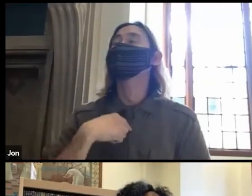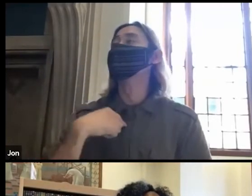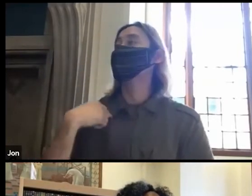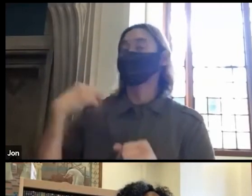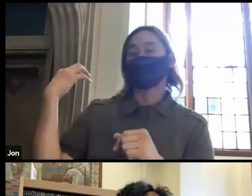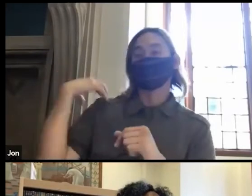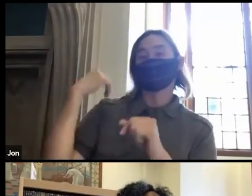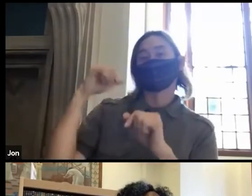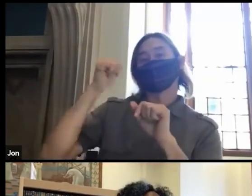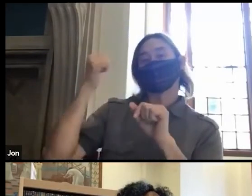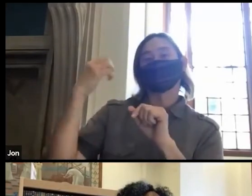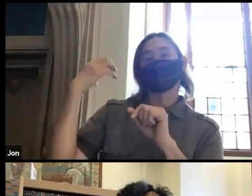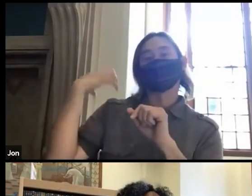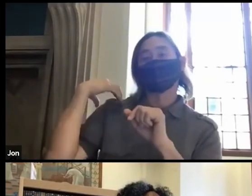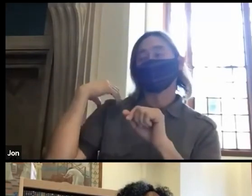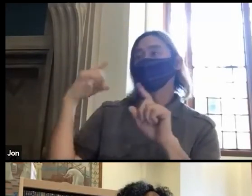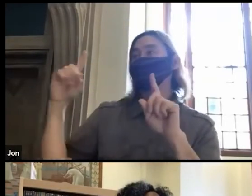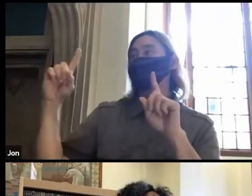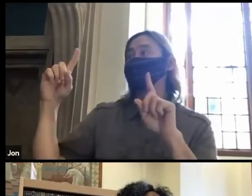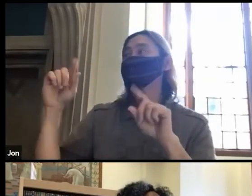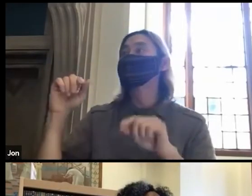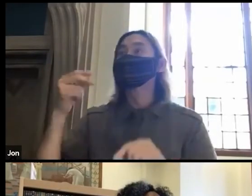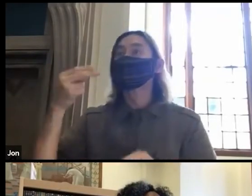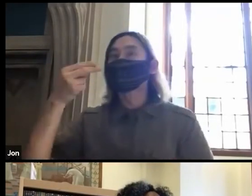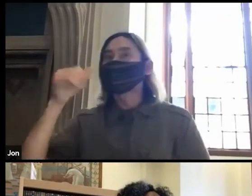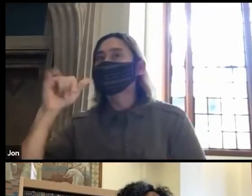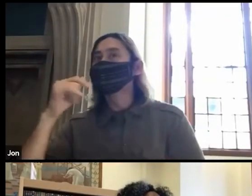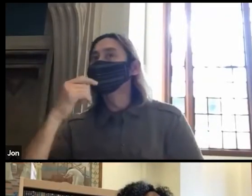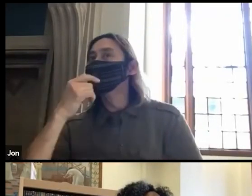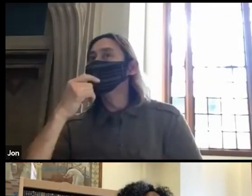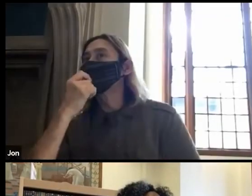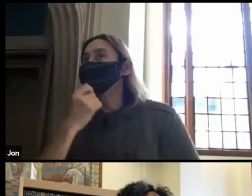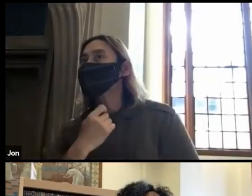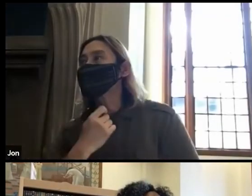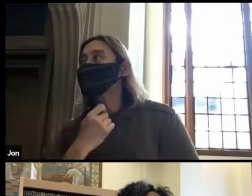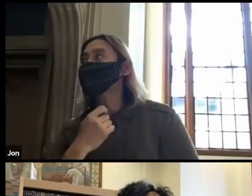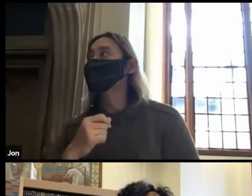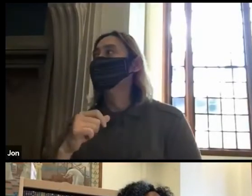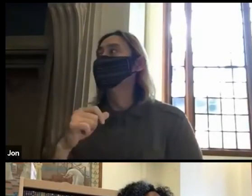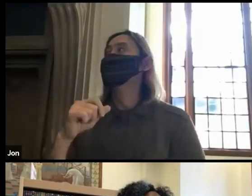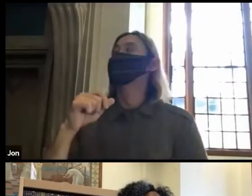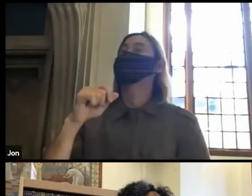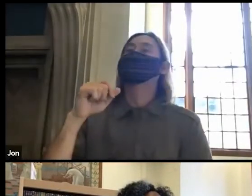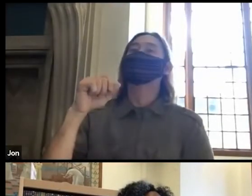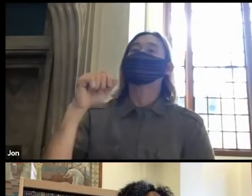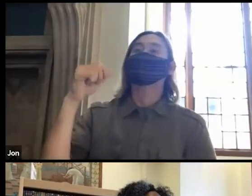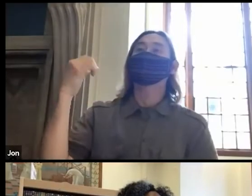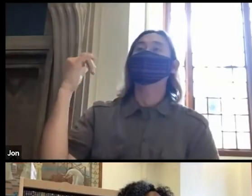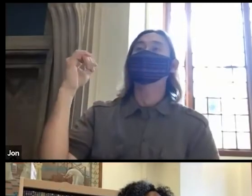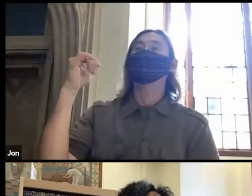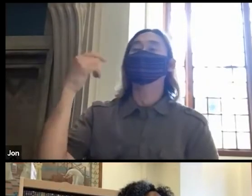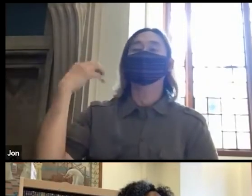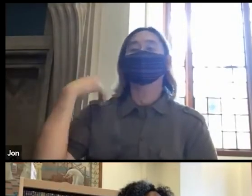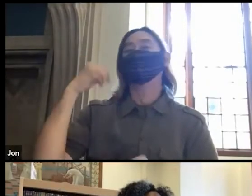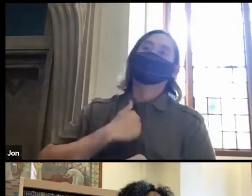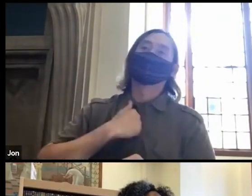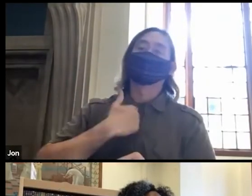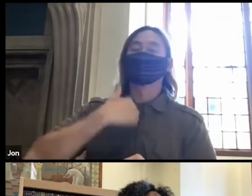And then my second boss would be like, hey, you need to take down your mask so John could understand. So he